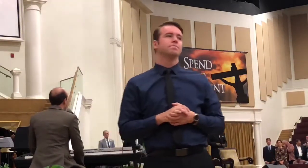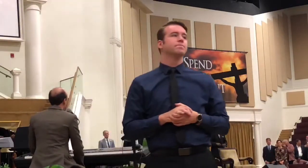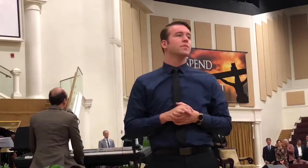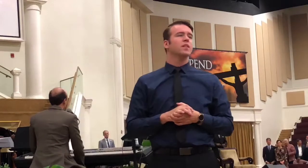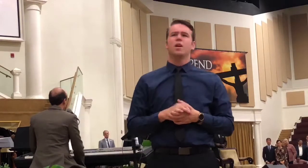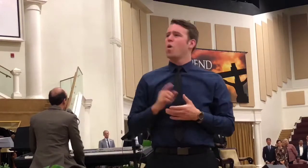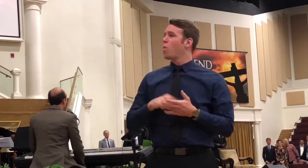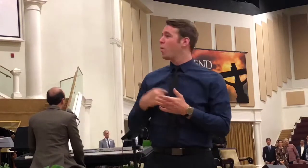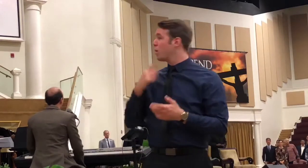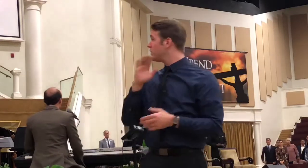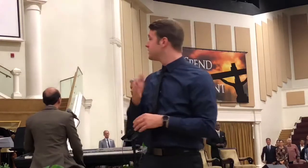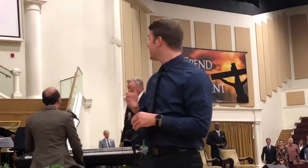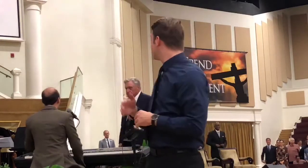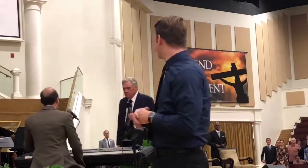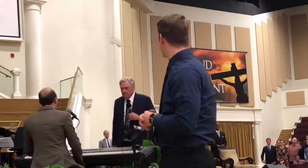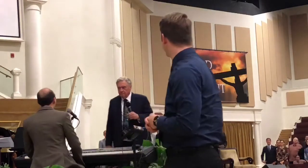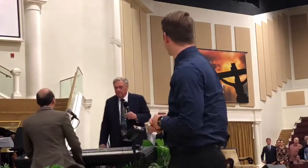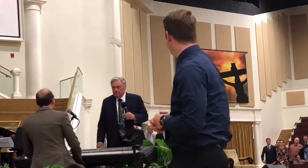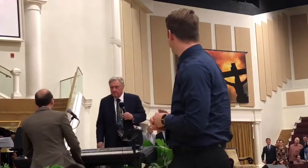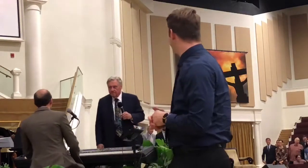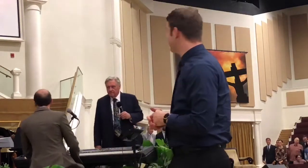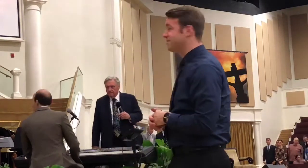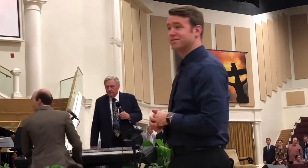What are we going to sing?